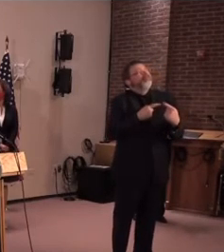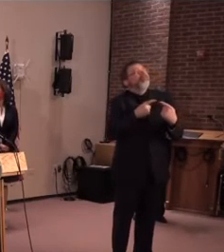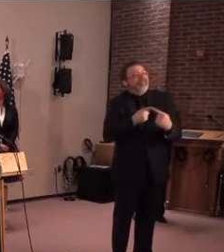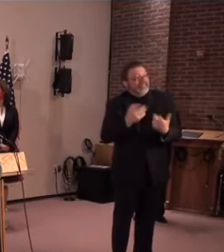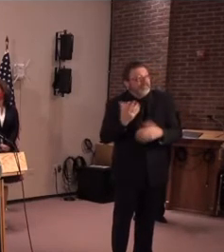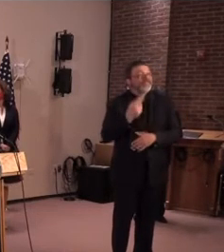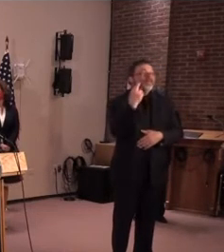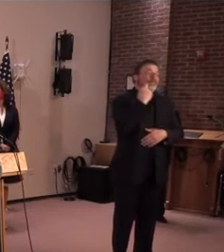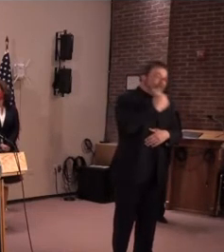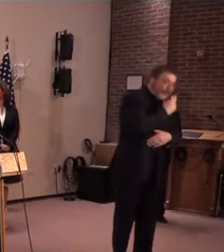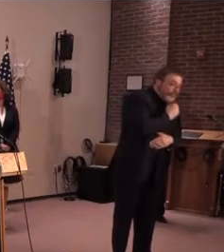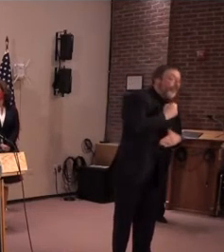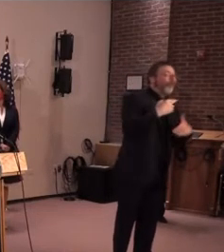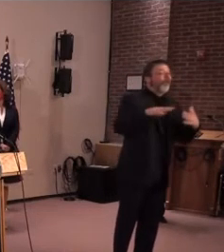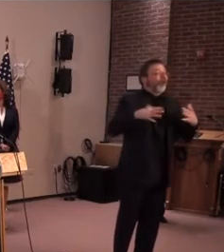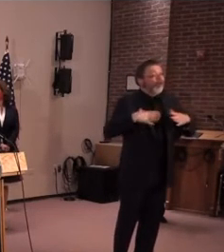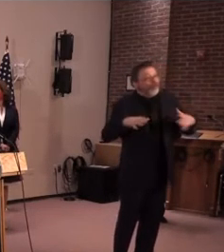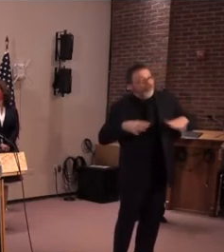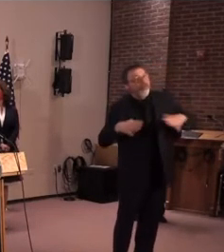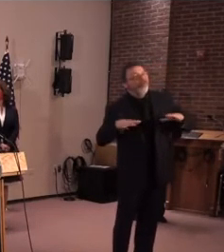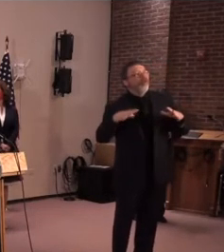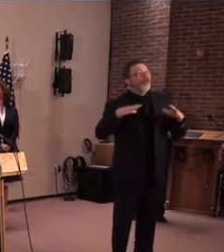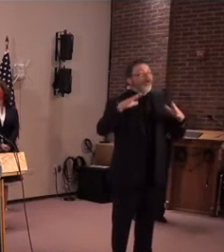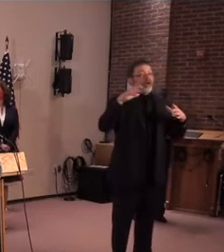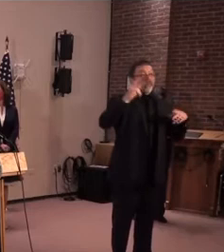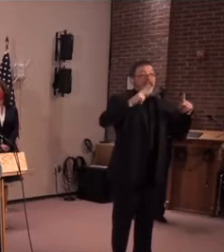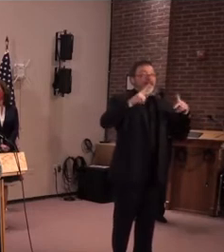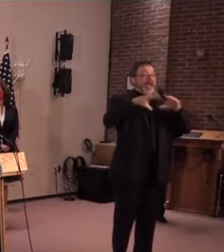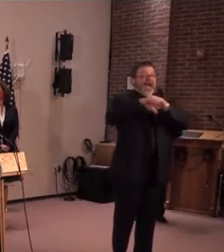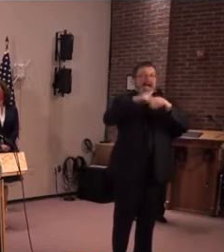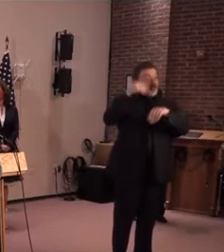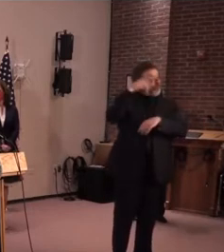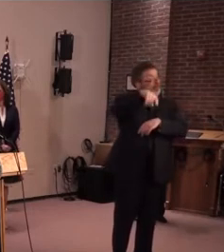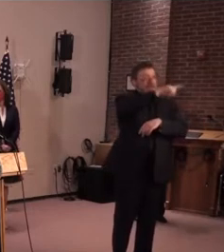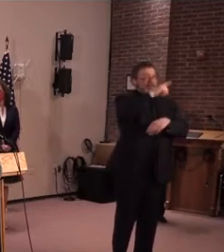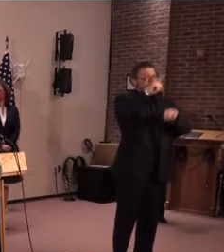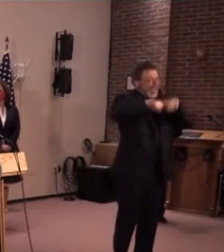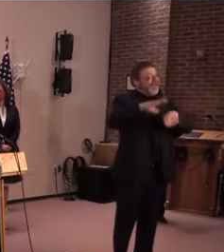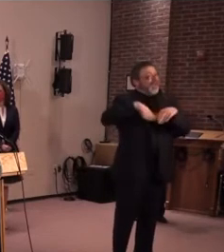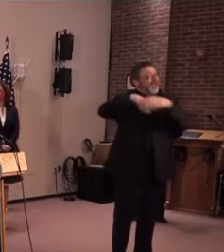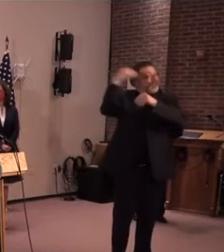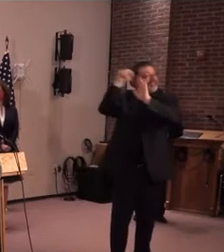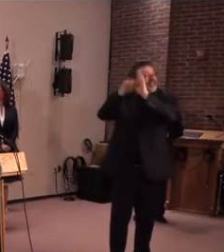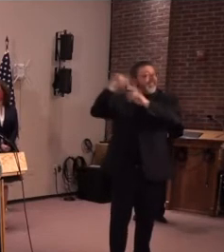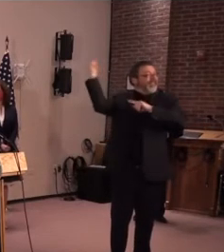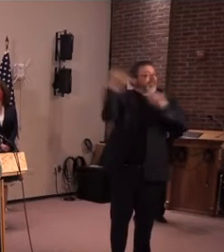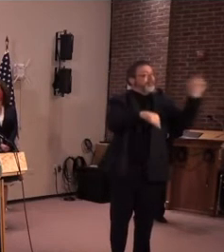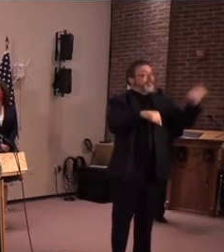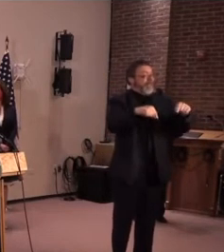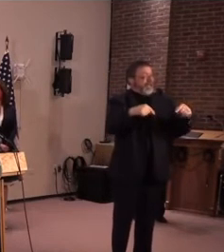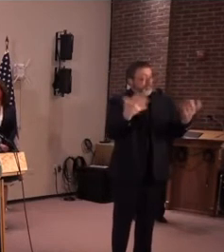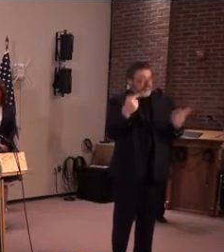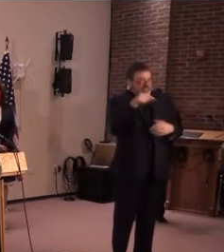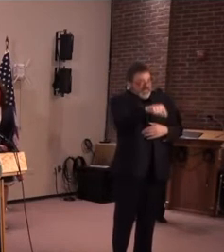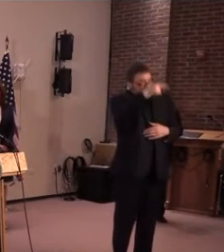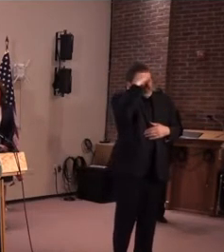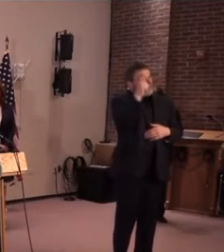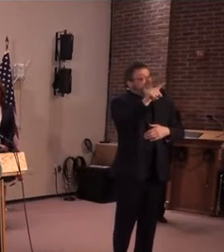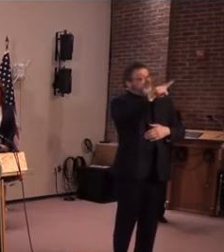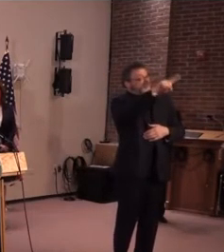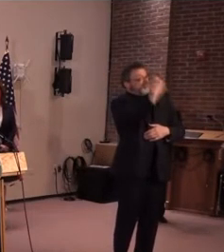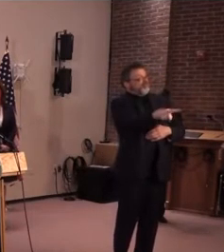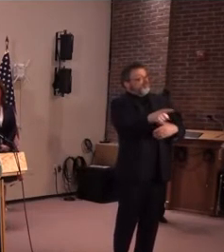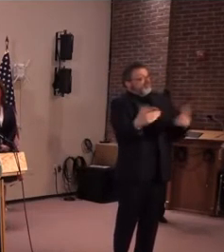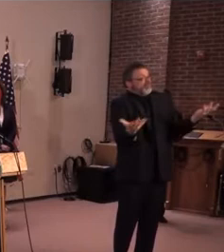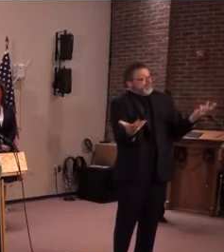on revenue from out-of-state guests, especially in the summer, which is our busiest tourism season. The marketing portion of